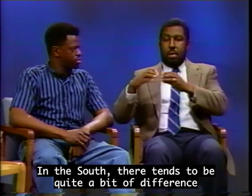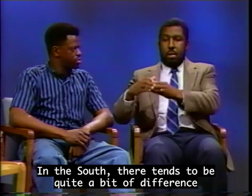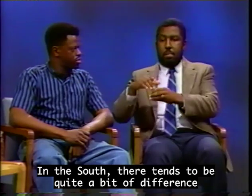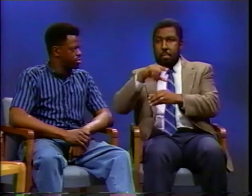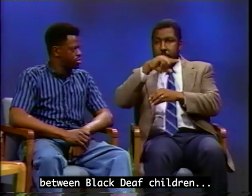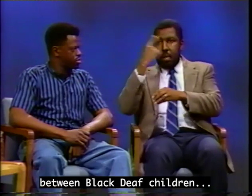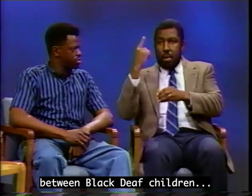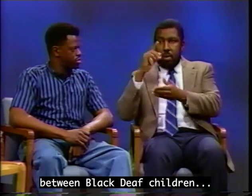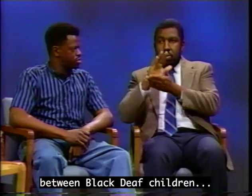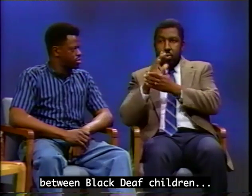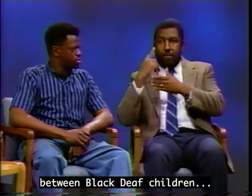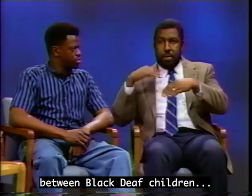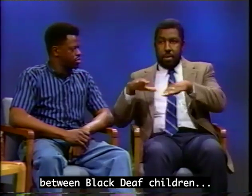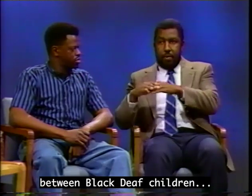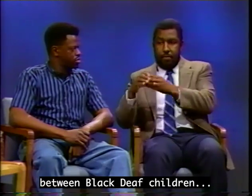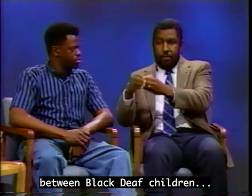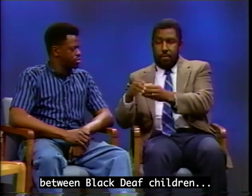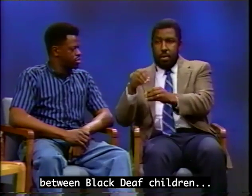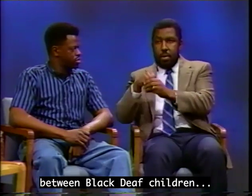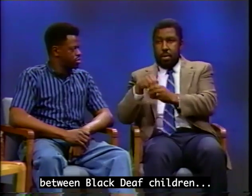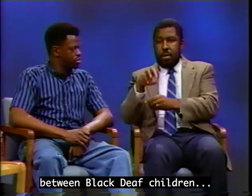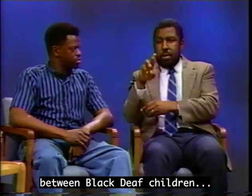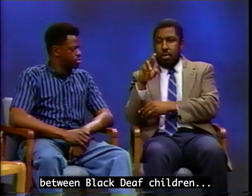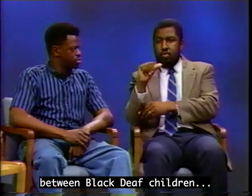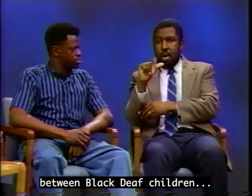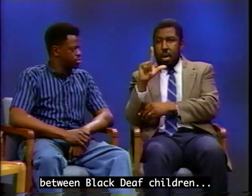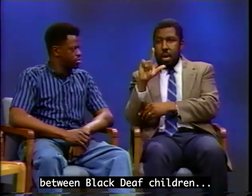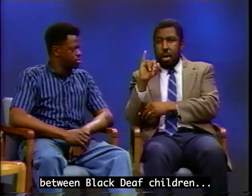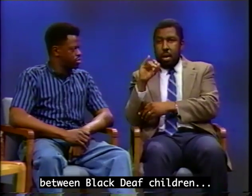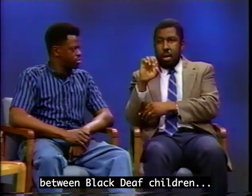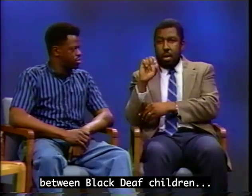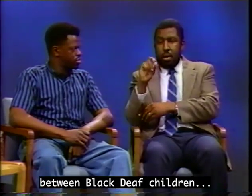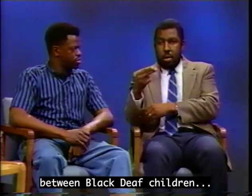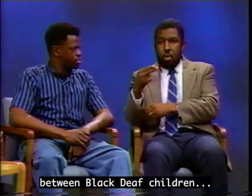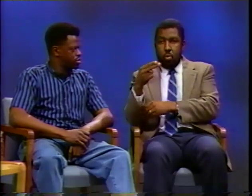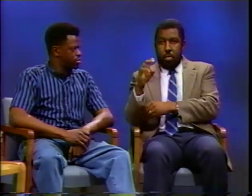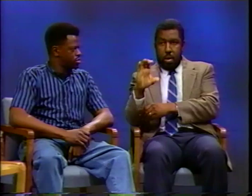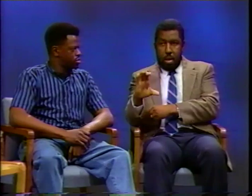a bit of difference between black deaf children